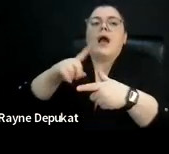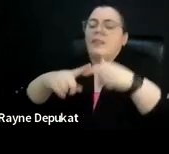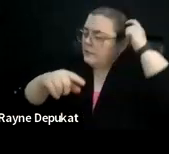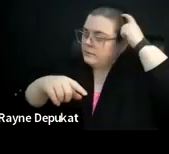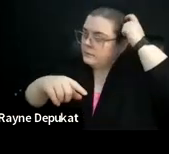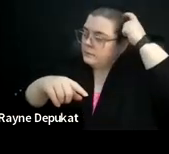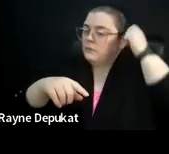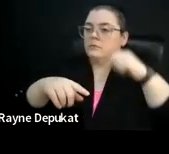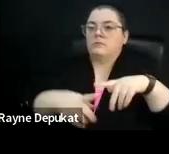then moving forward,